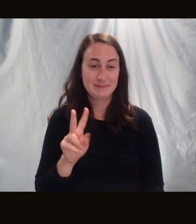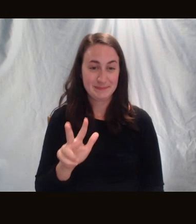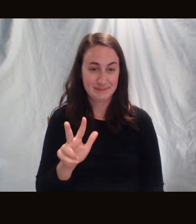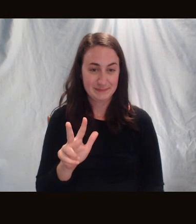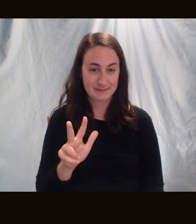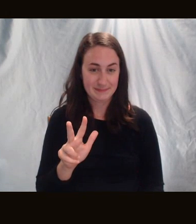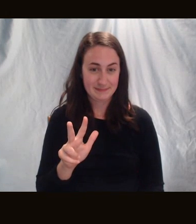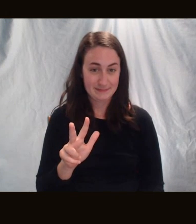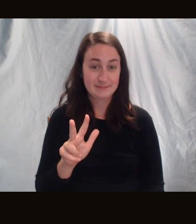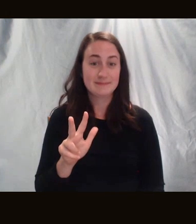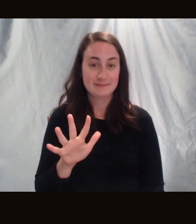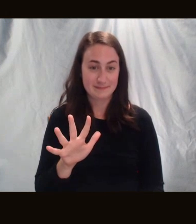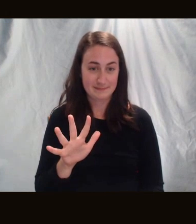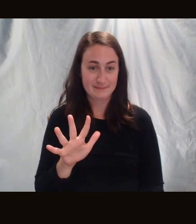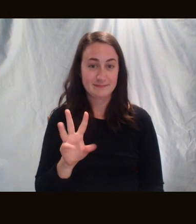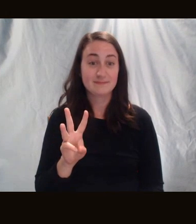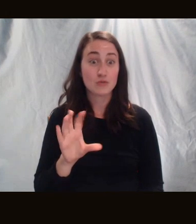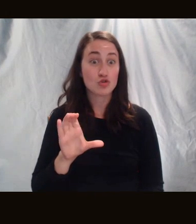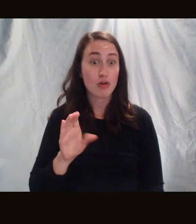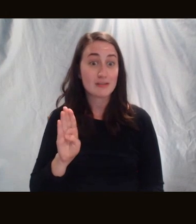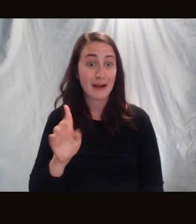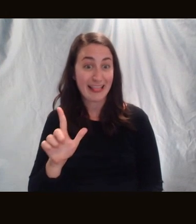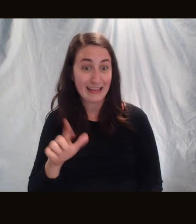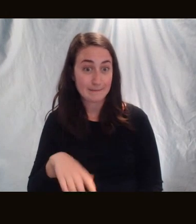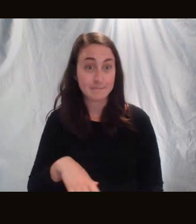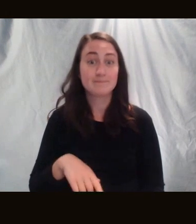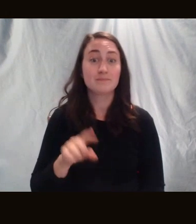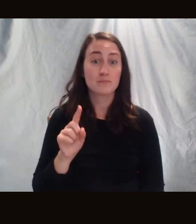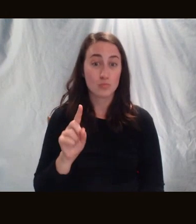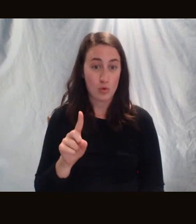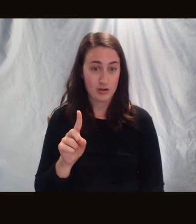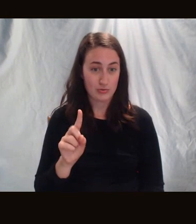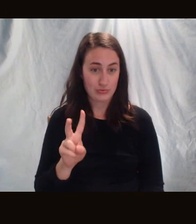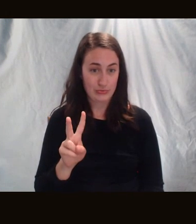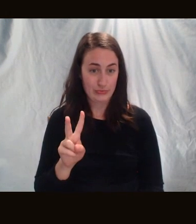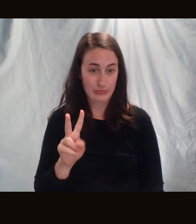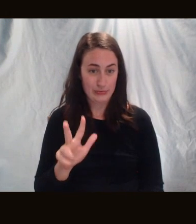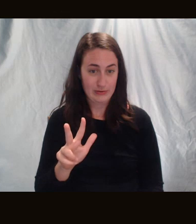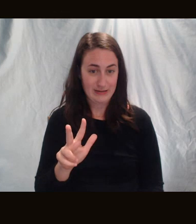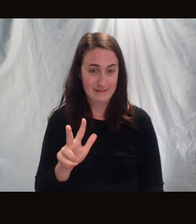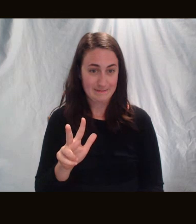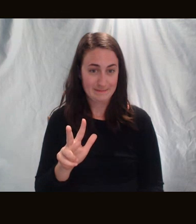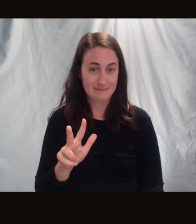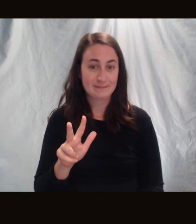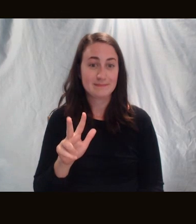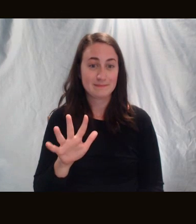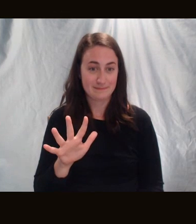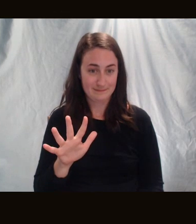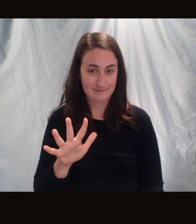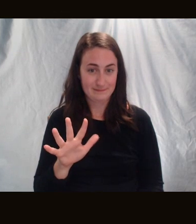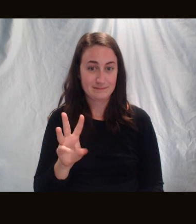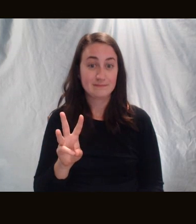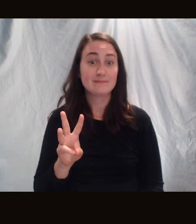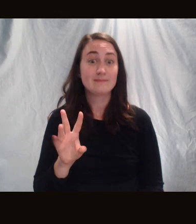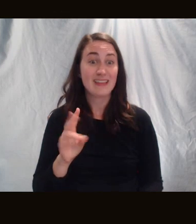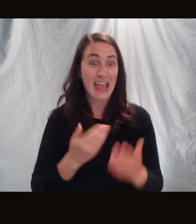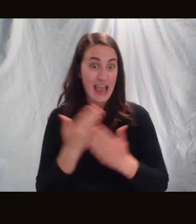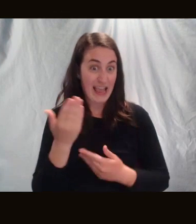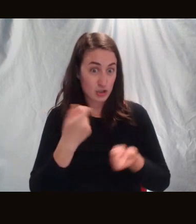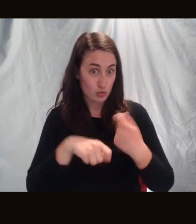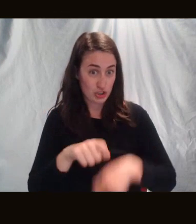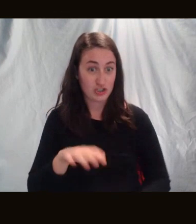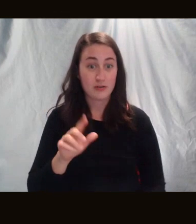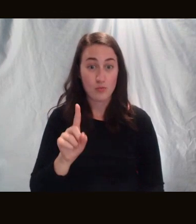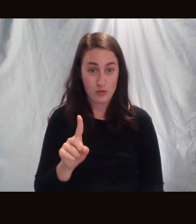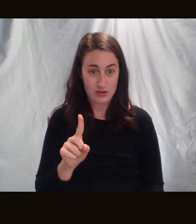2, basic. Crossbody lead. Here we go. Open. 1, 2, 3. Switch the hands at the end.